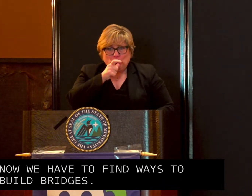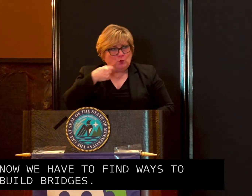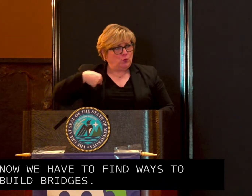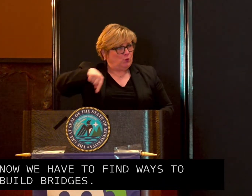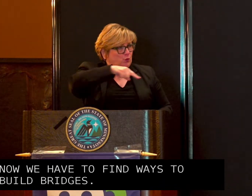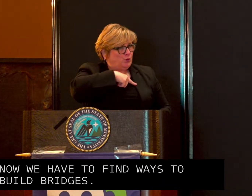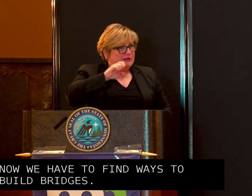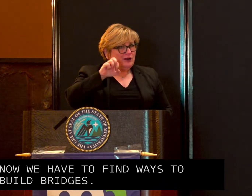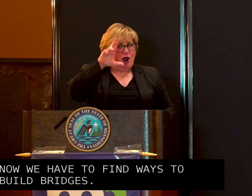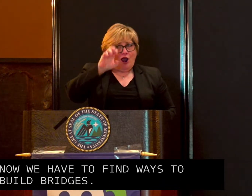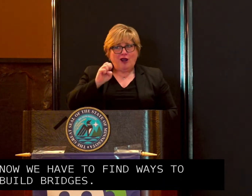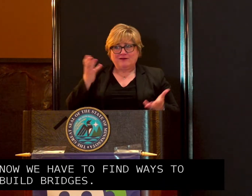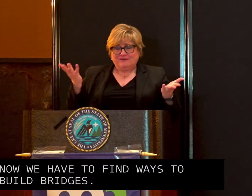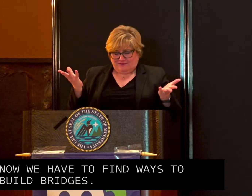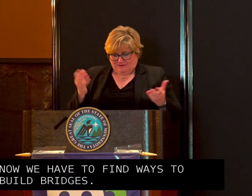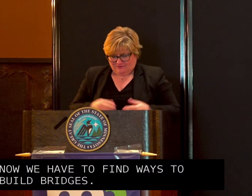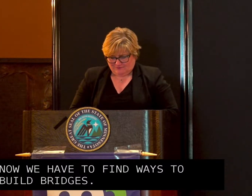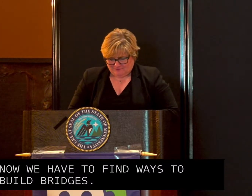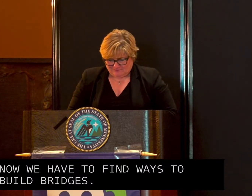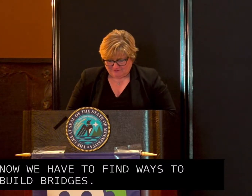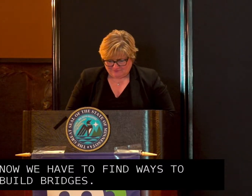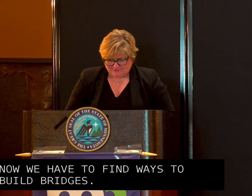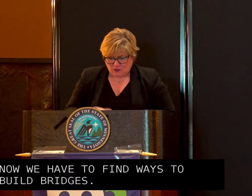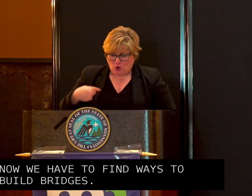and work together.